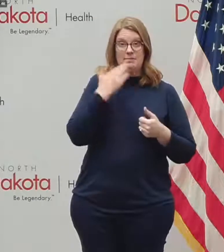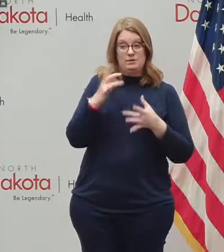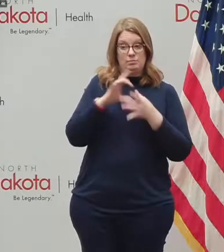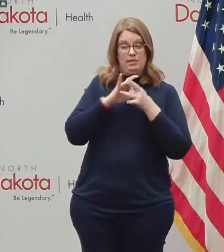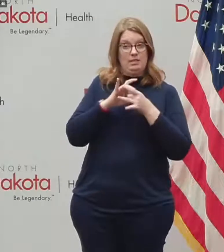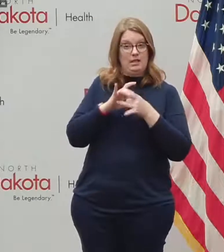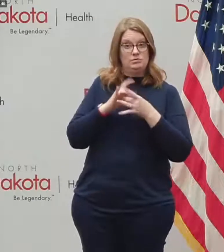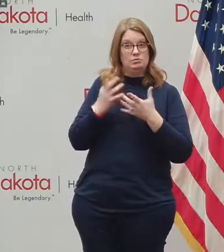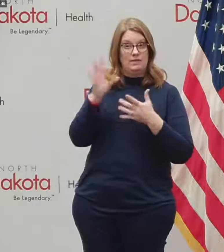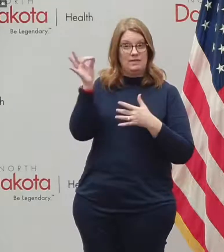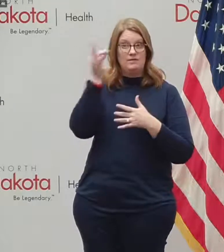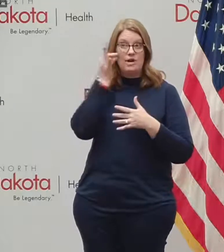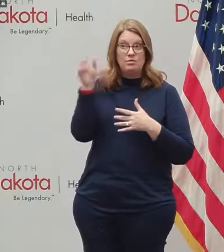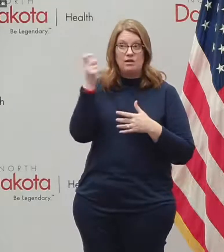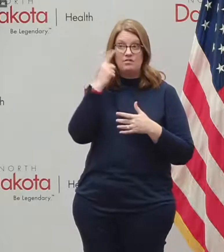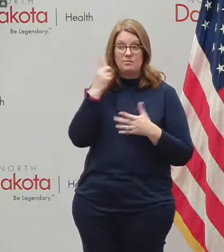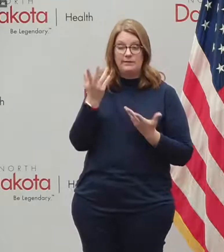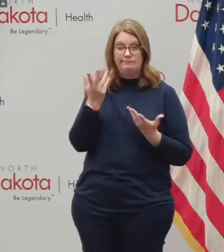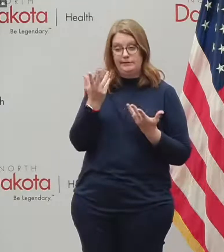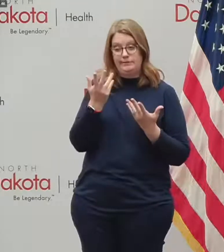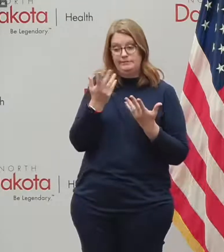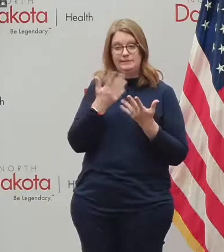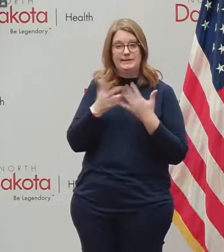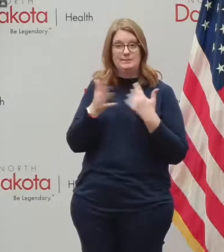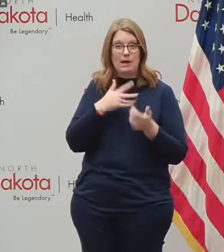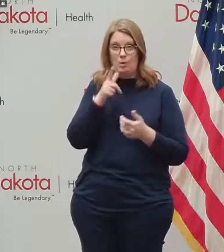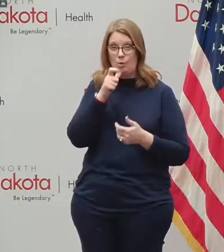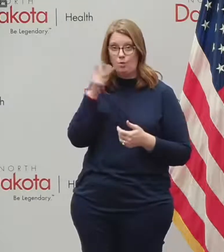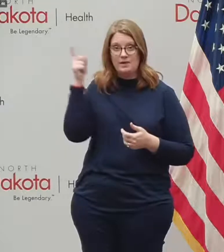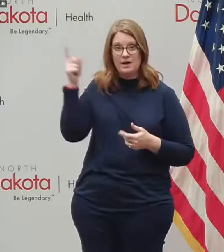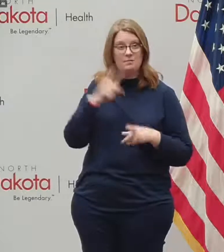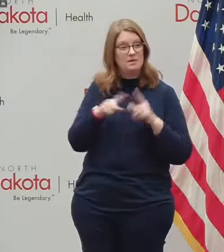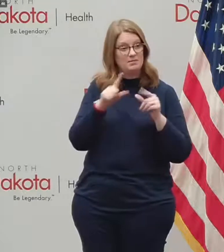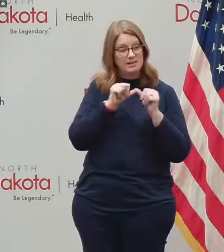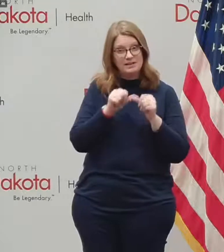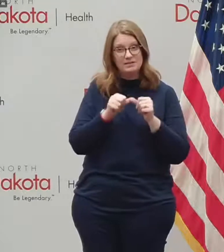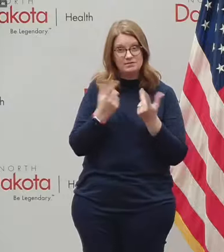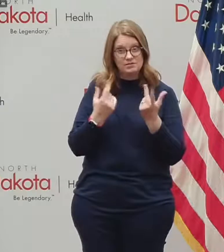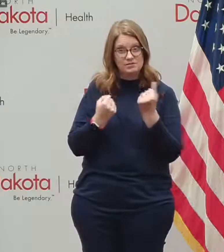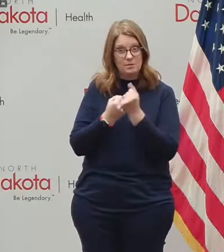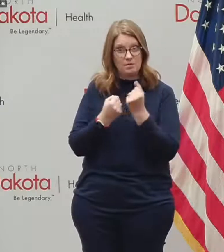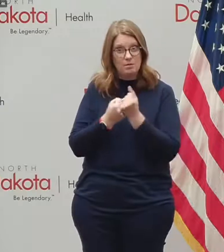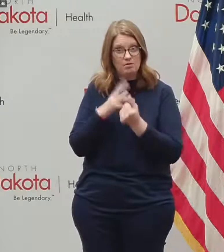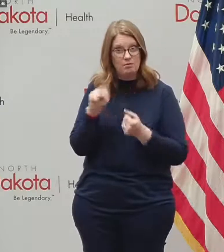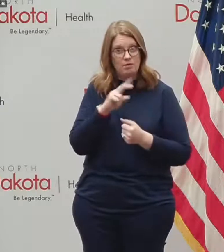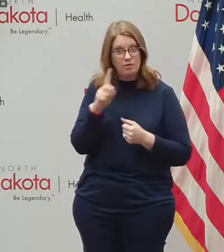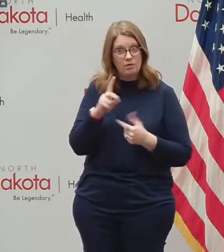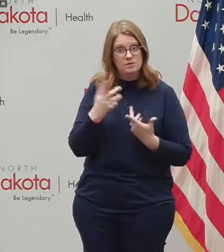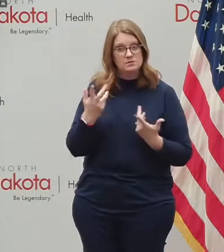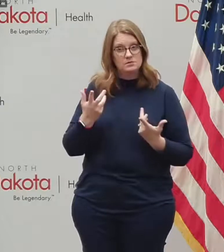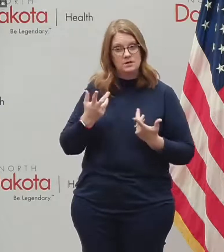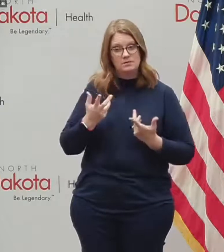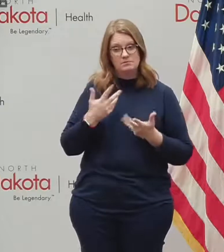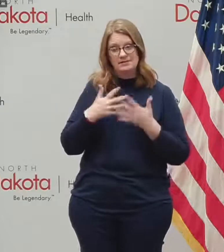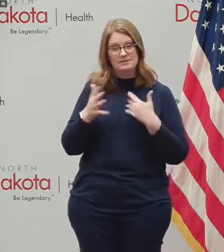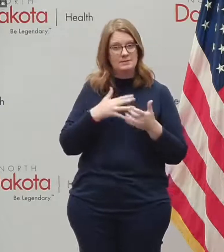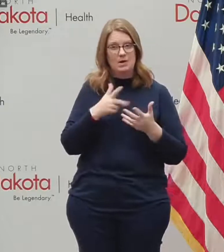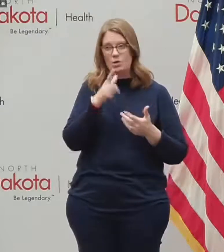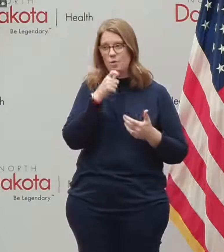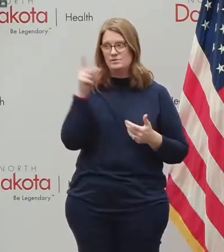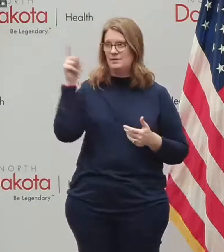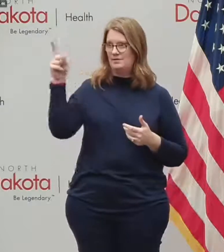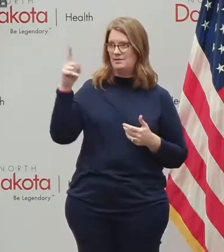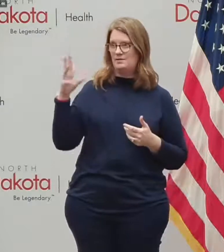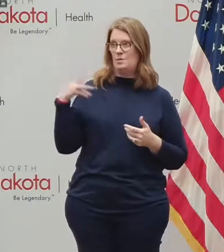possible with the federal government, regardless who's there. And we'll continue to fight for North Dakotans with the federal government, regardless of who's in Washington or who's in